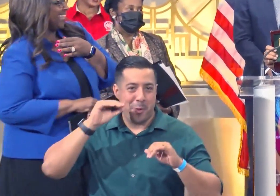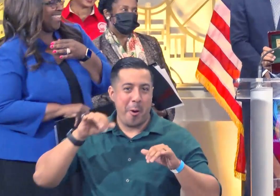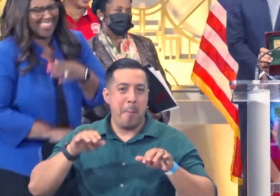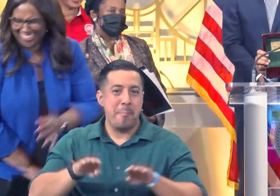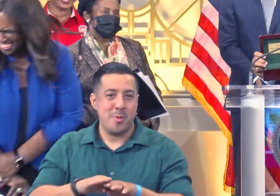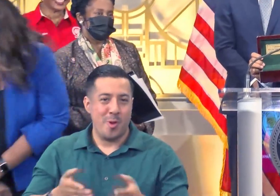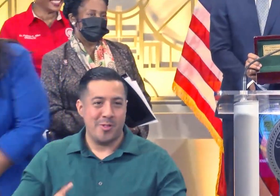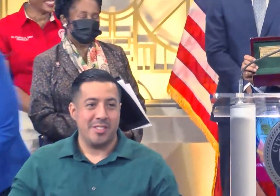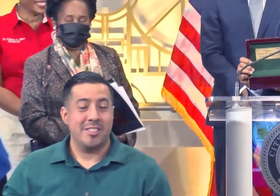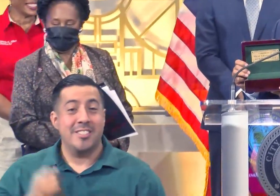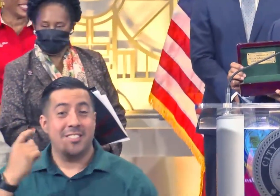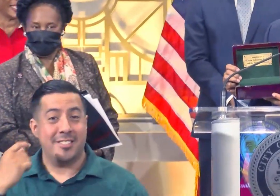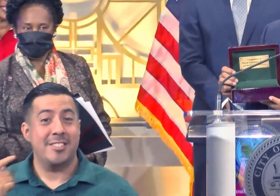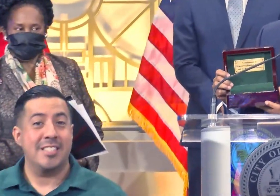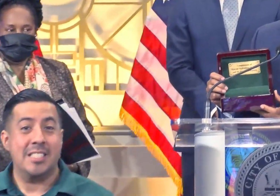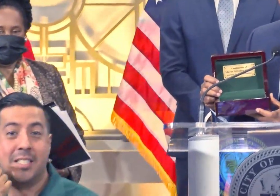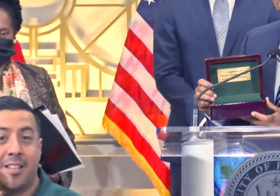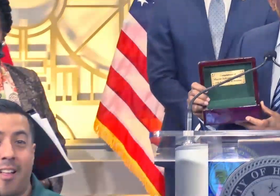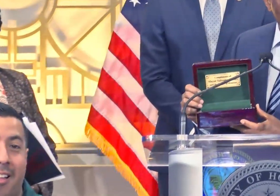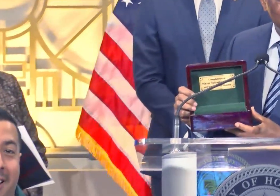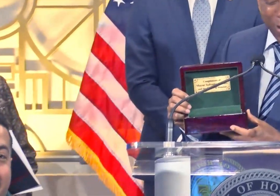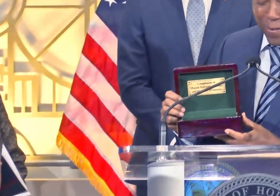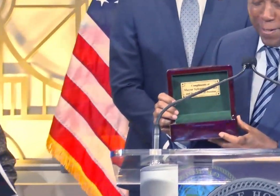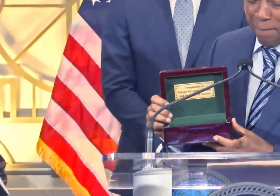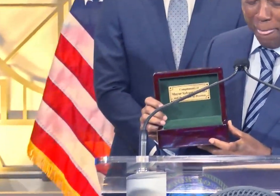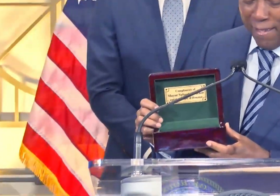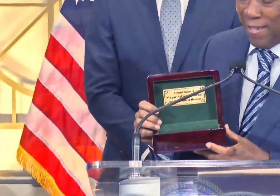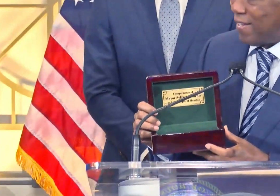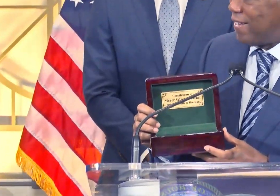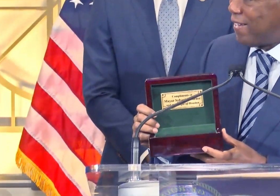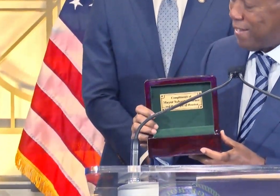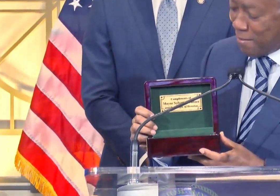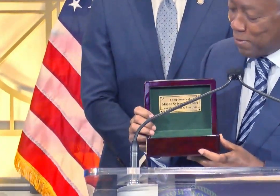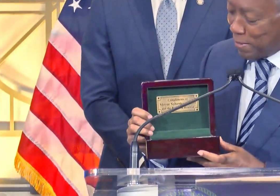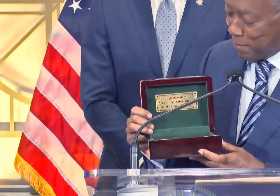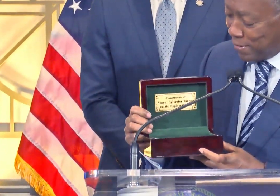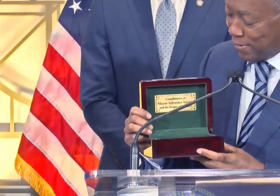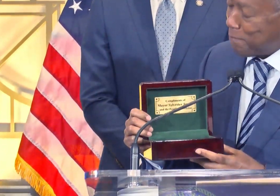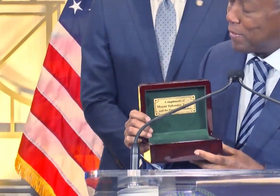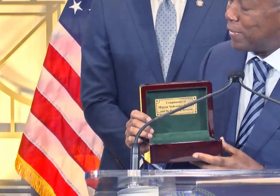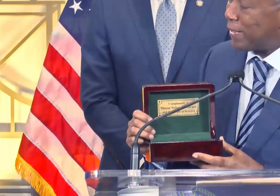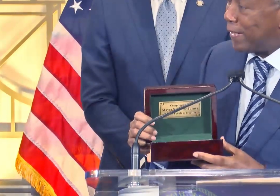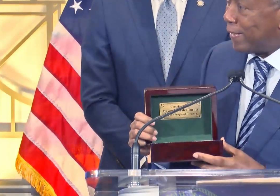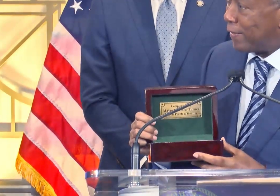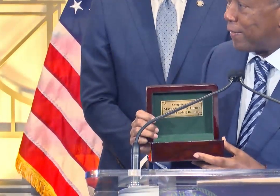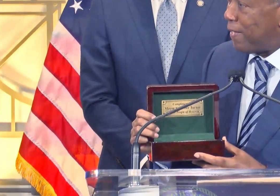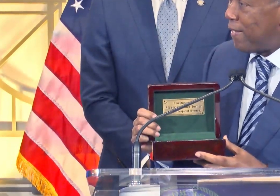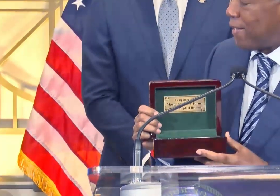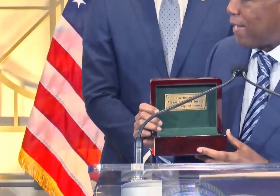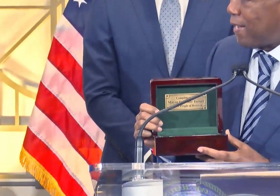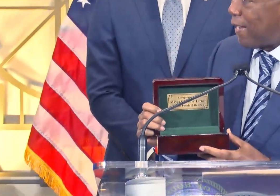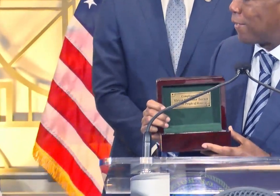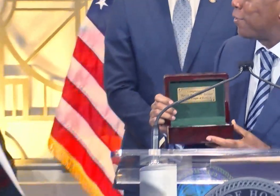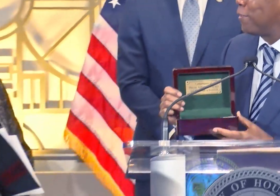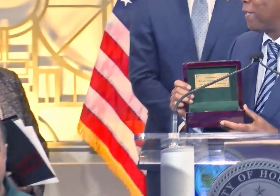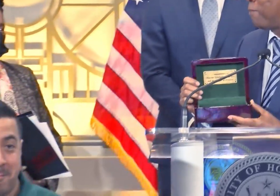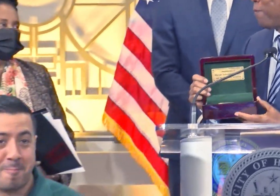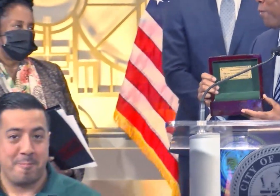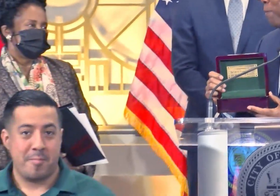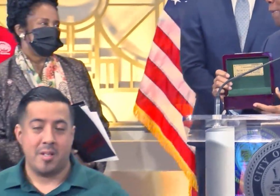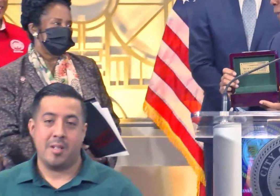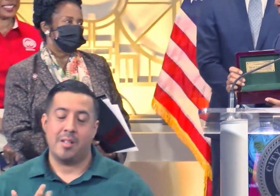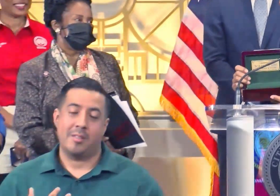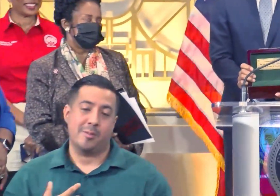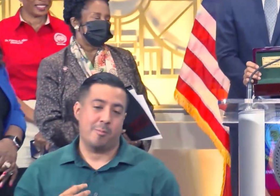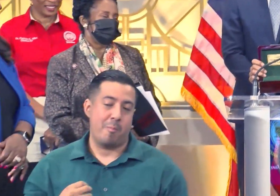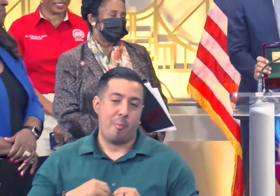just, trustee, she just started talking. But let me just say this. I could not be